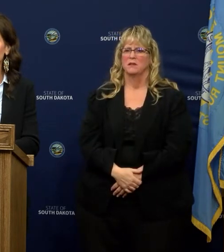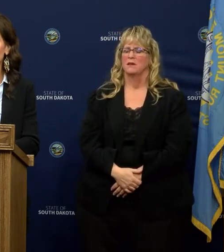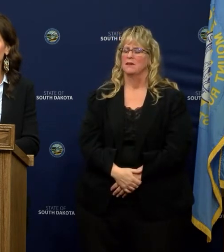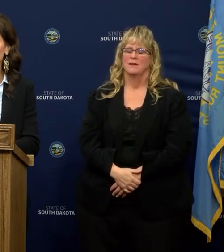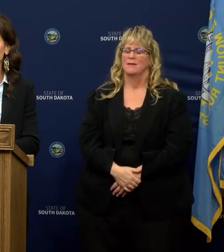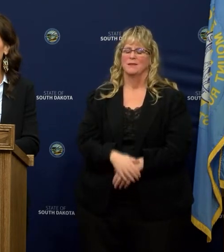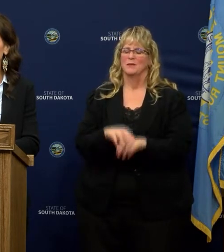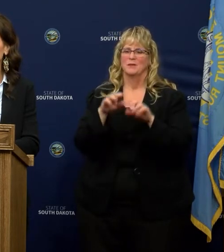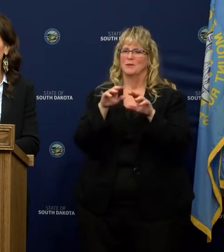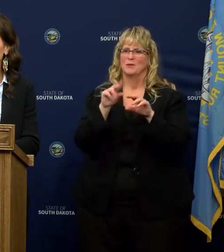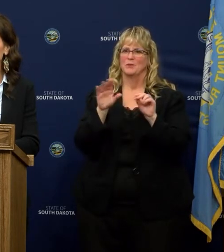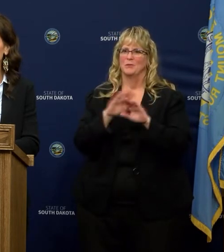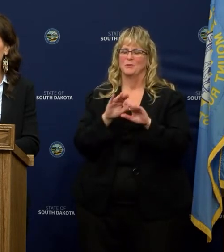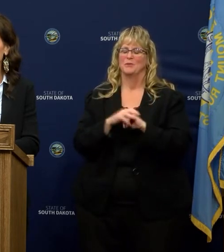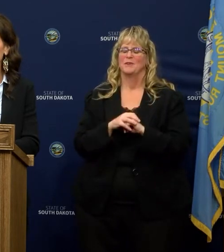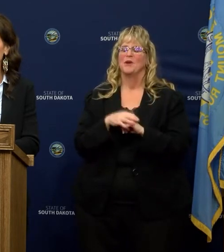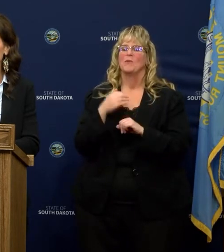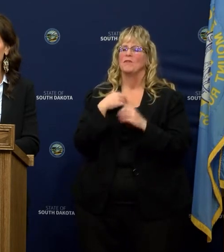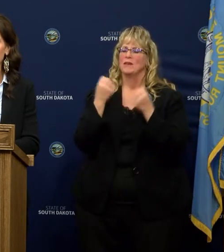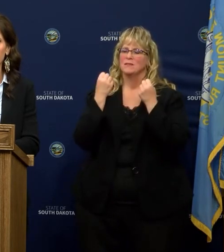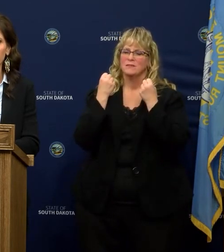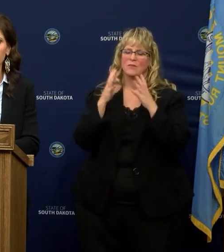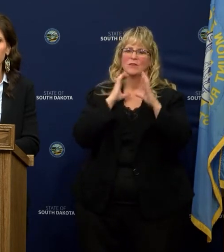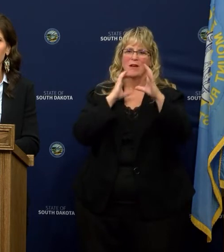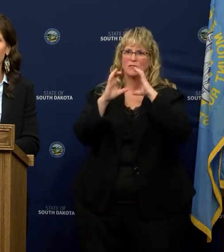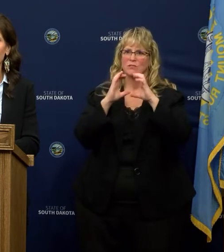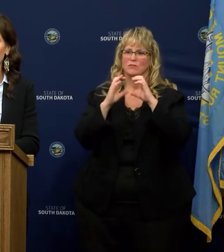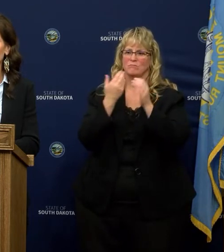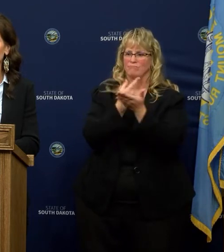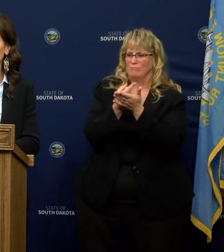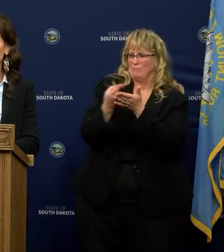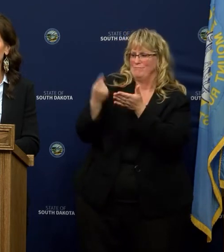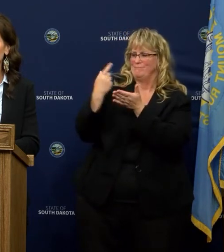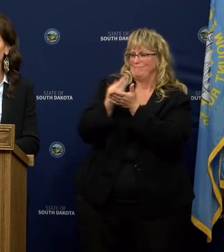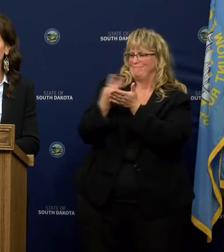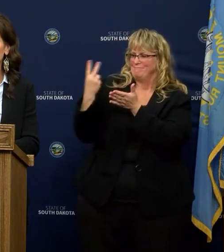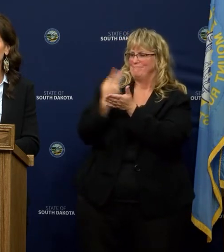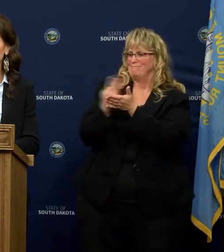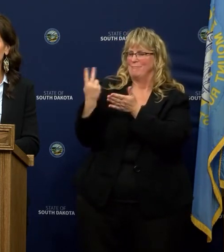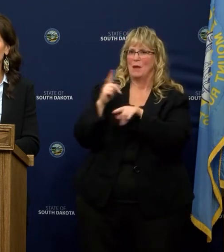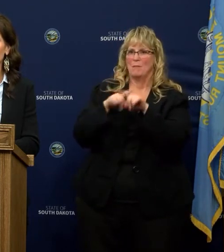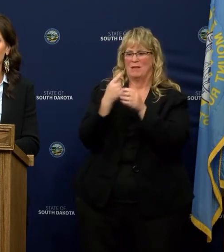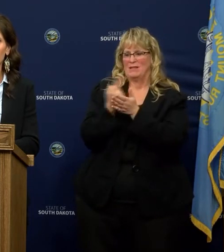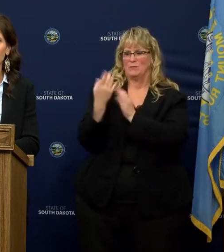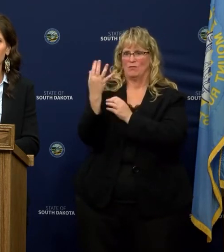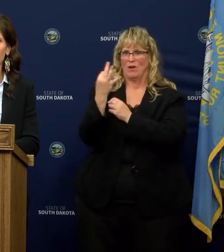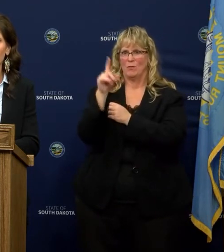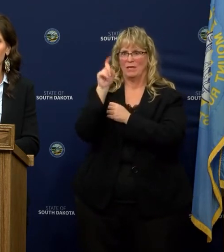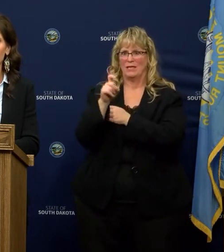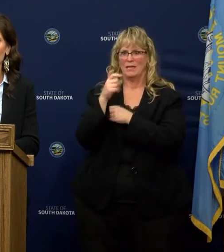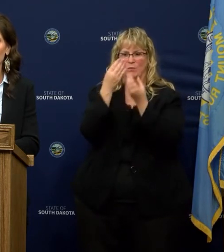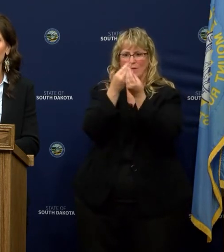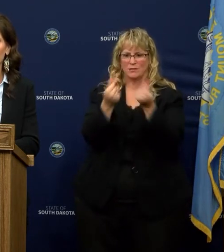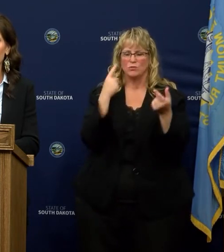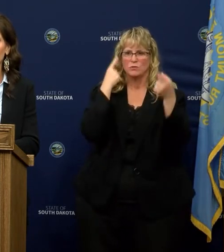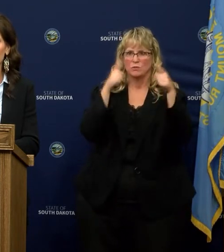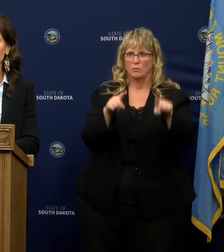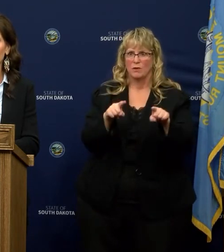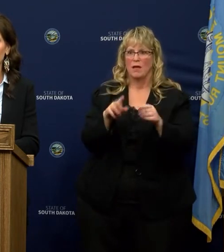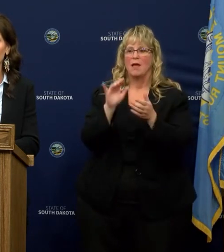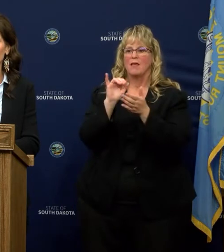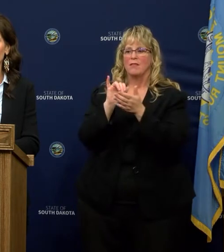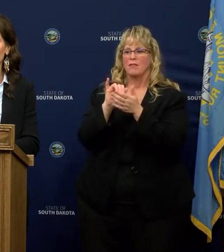previous conversations for weeks prior to that. On Friday, we needed a resolution, and that is why we gave